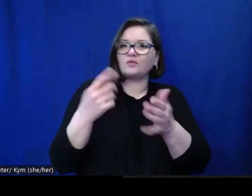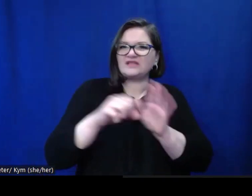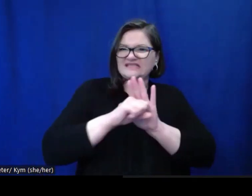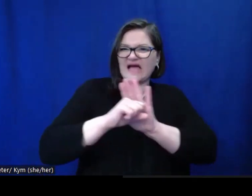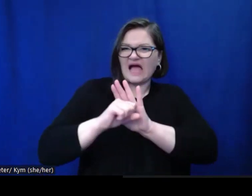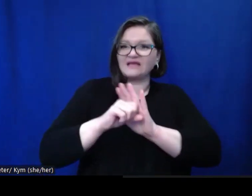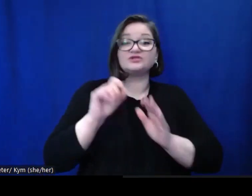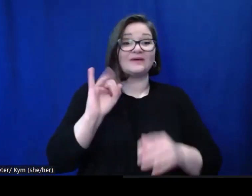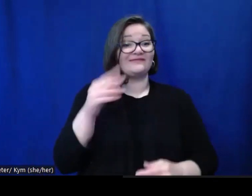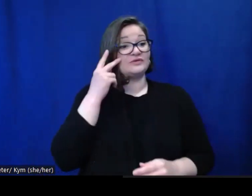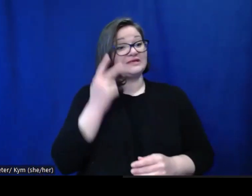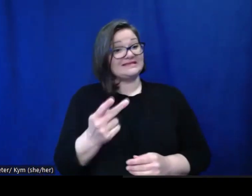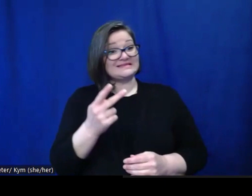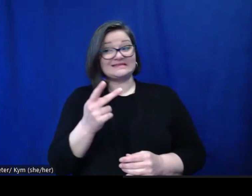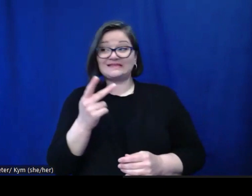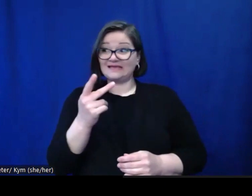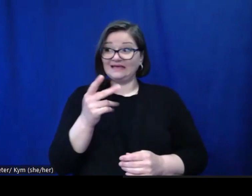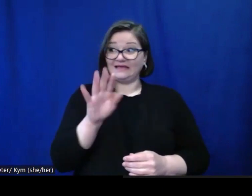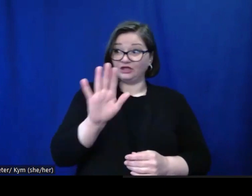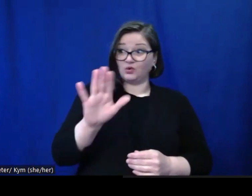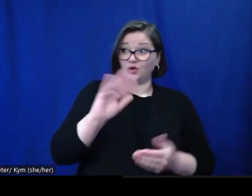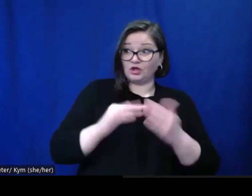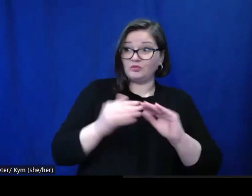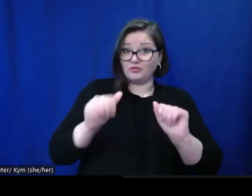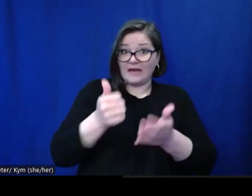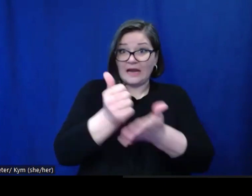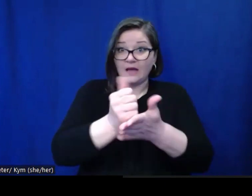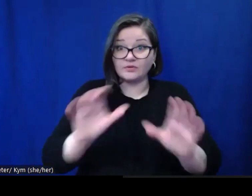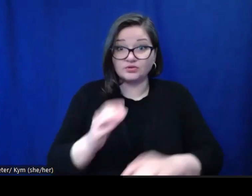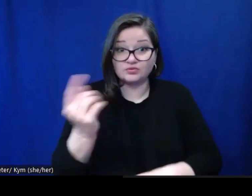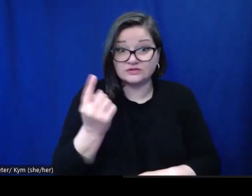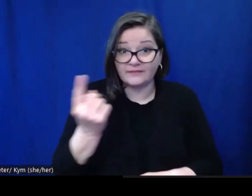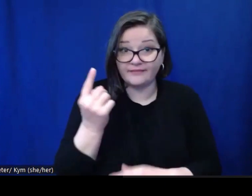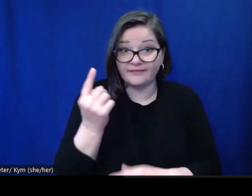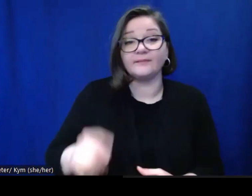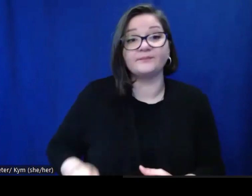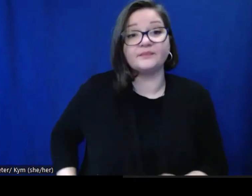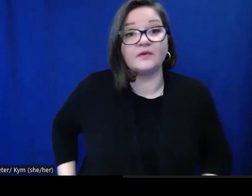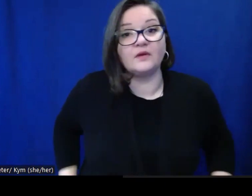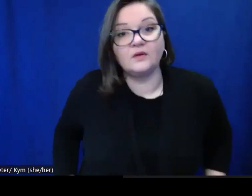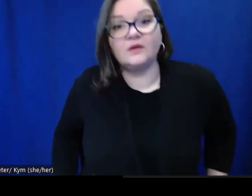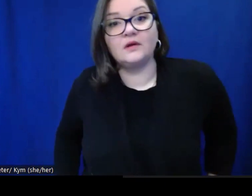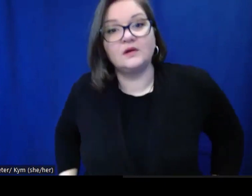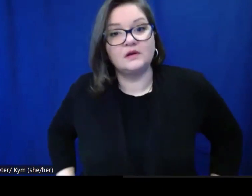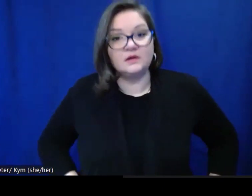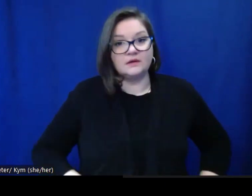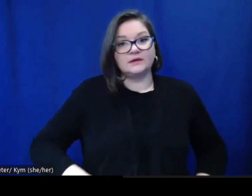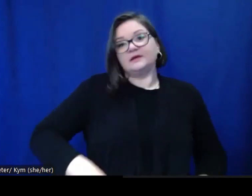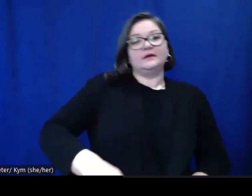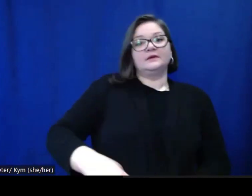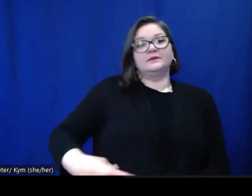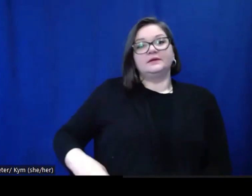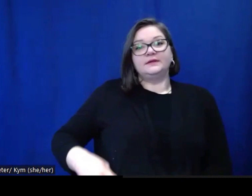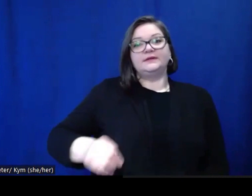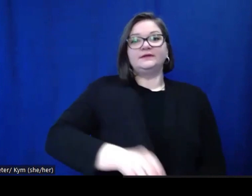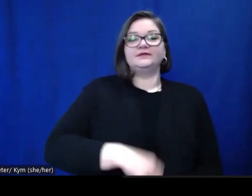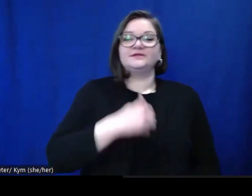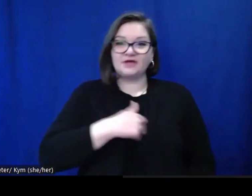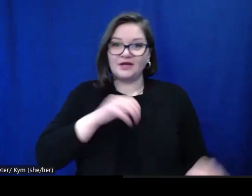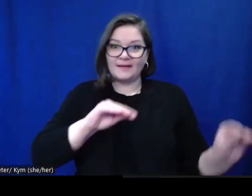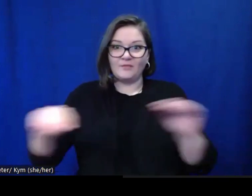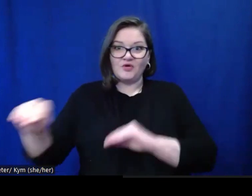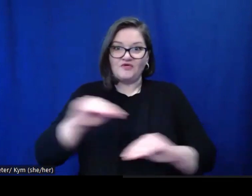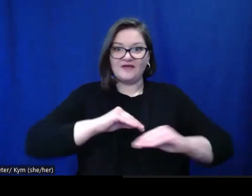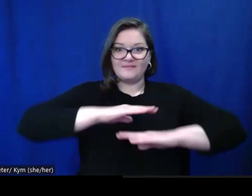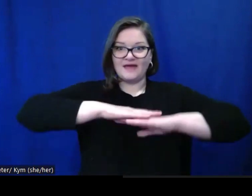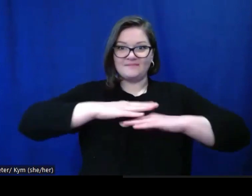help do something about it. So the importance of trauma, I'm going to move my podium because I'm having a hard time